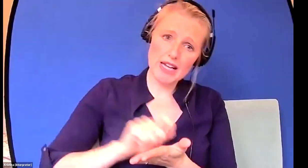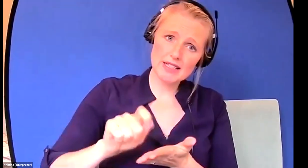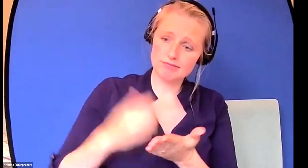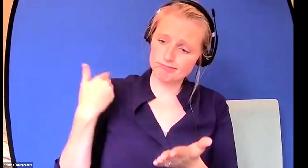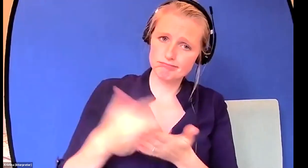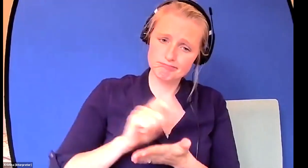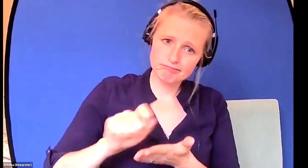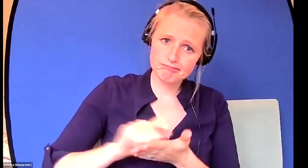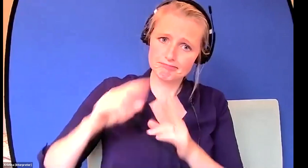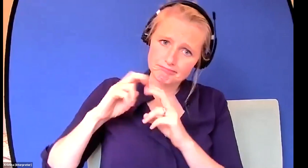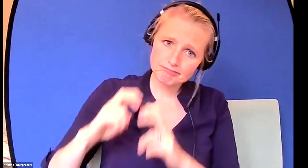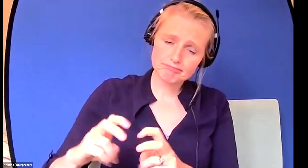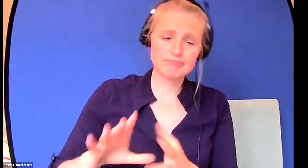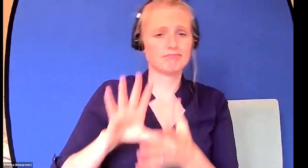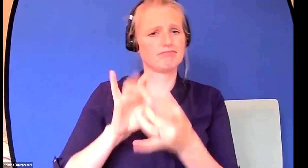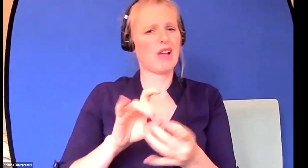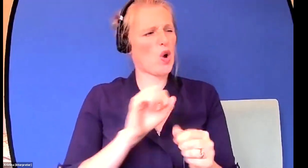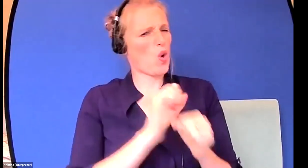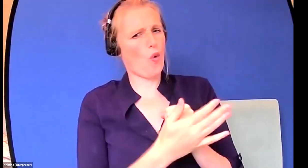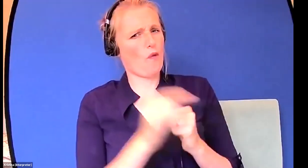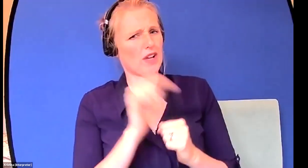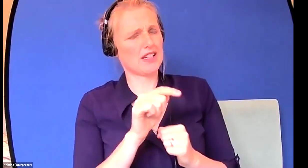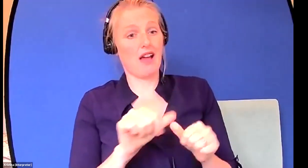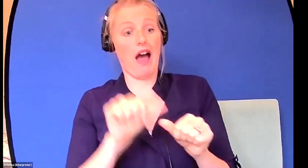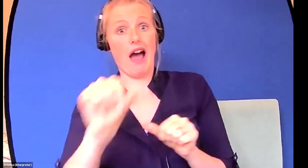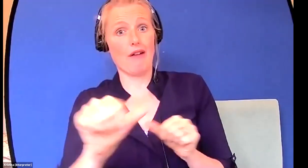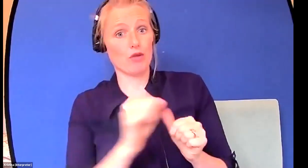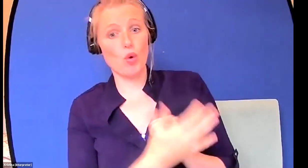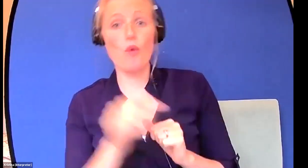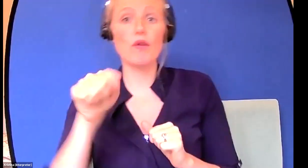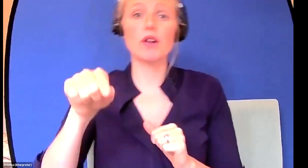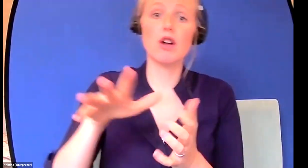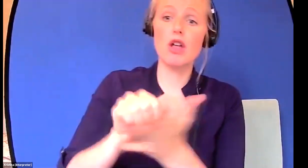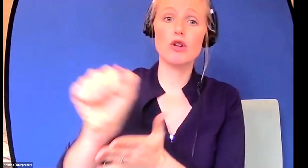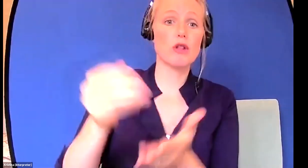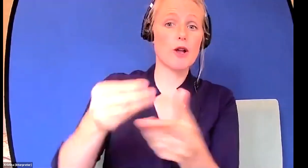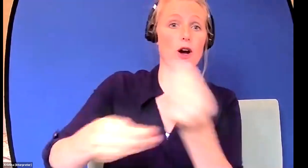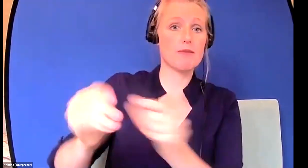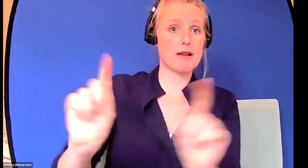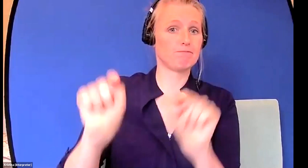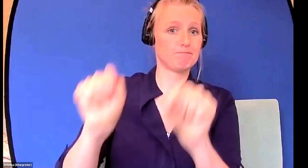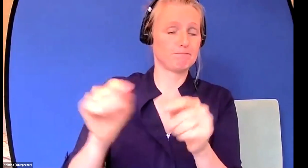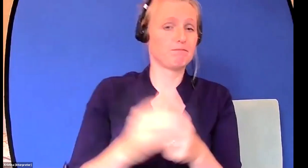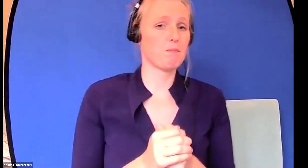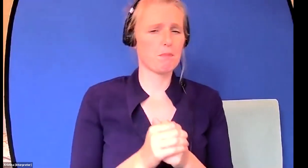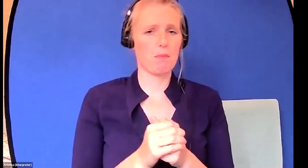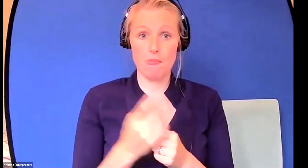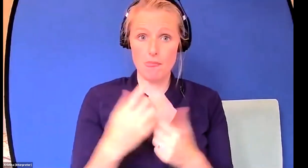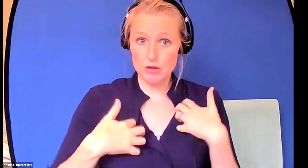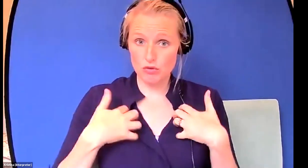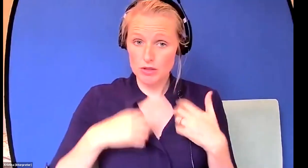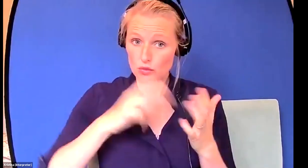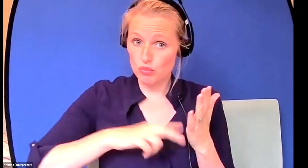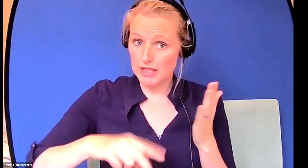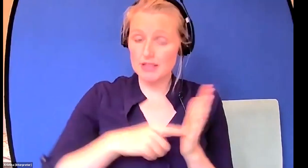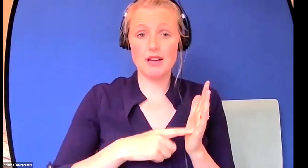recently around the theme of COVID and the post-COVID cultural economy. And if you're interested in these writings, you can find